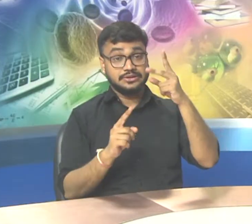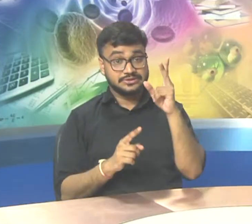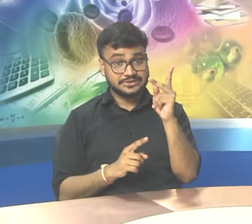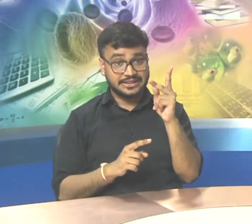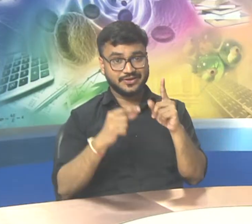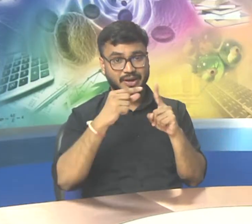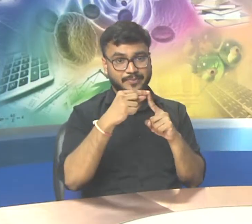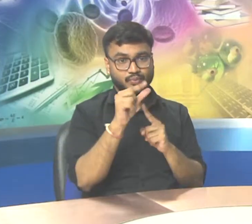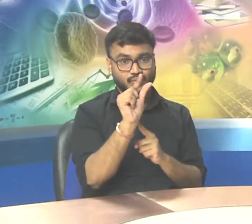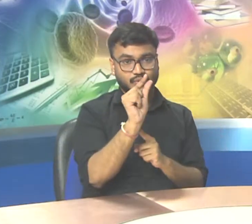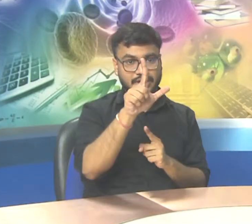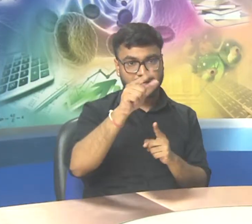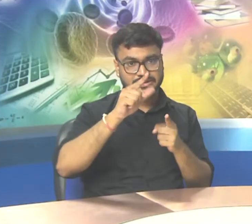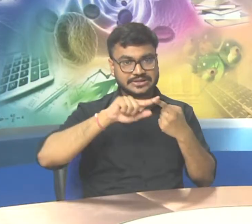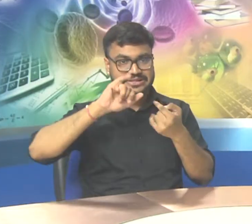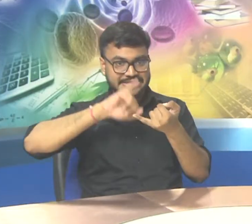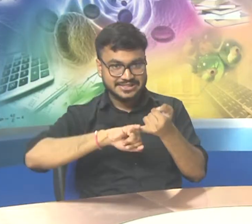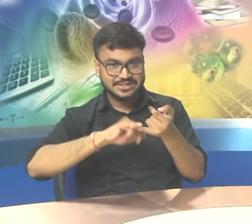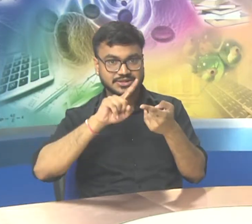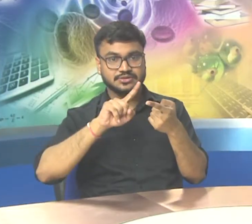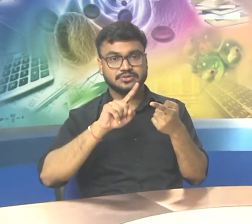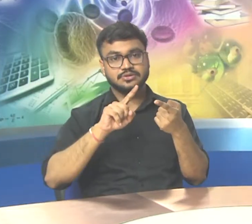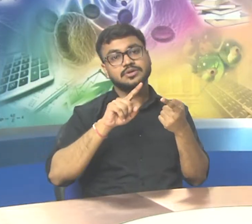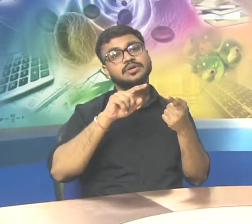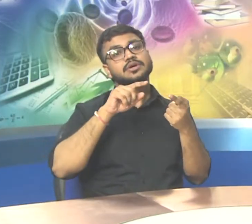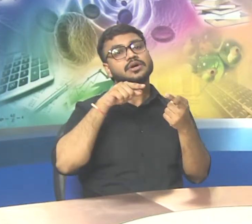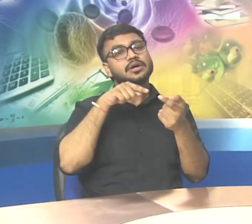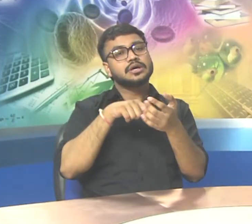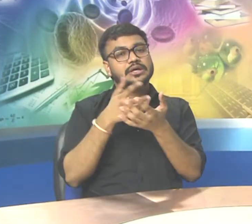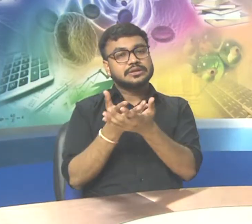maize, etc. Second is pulses